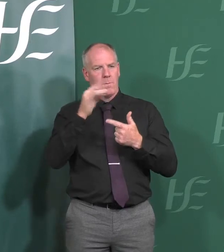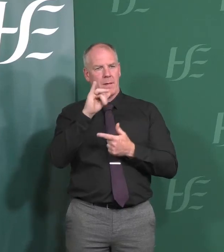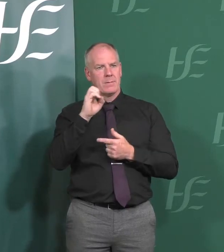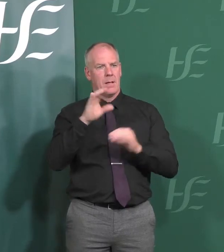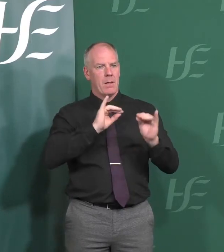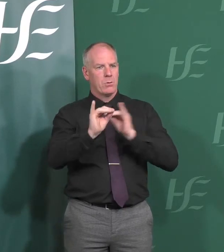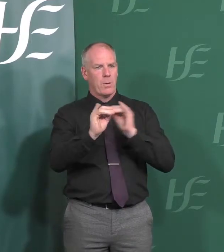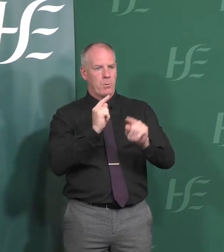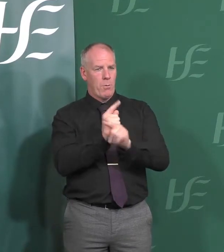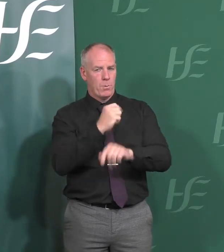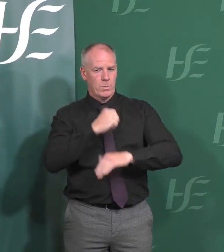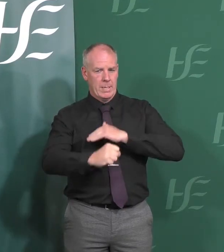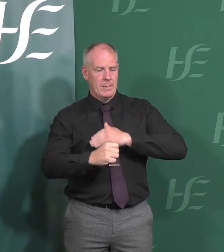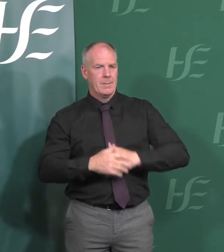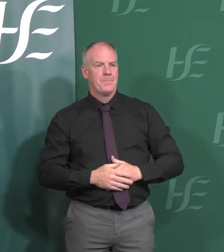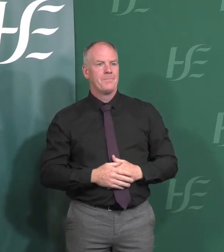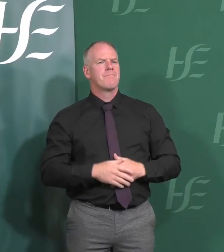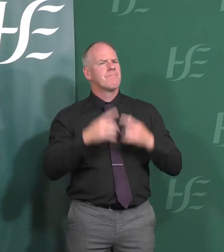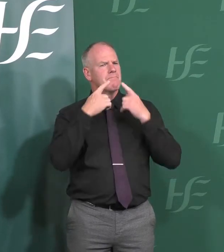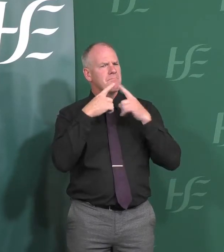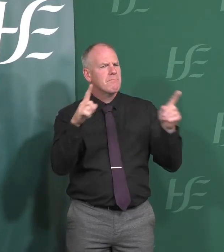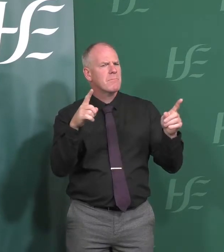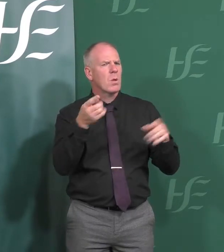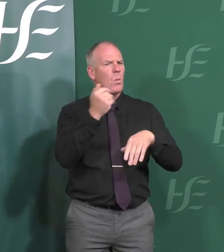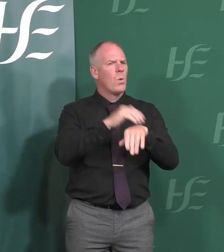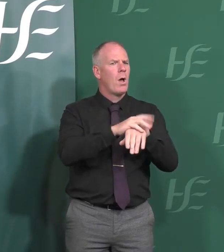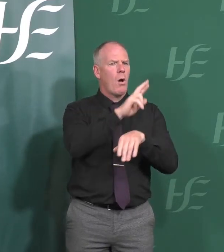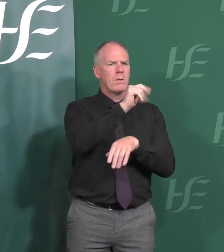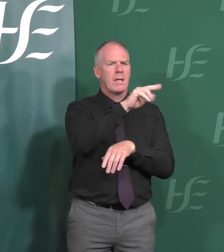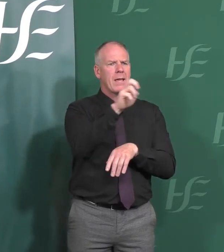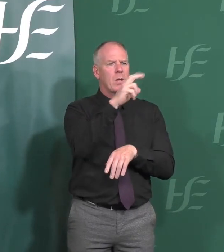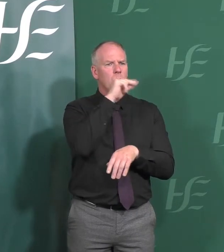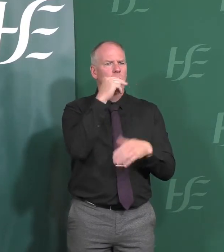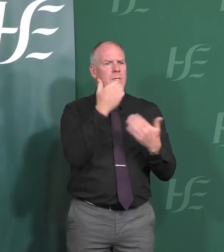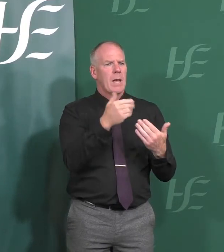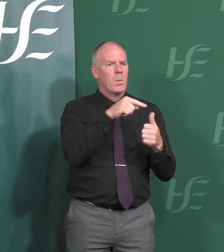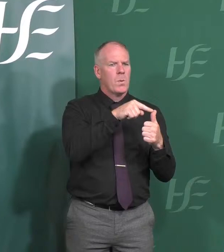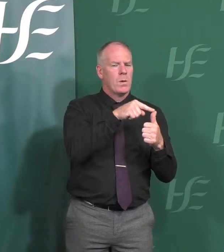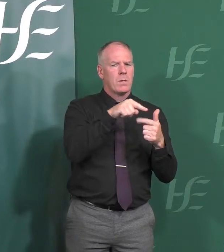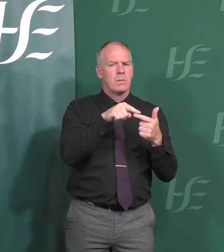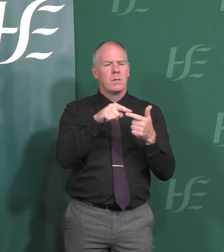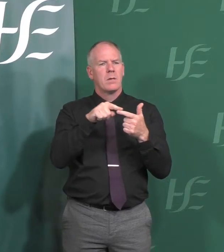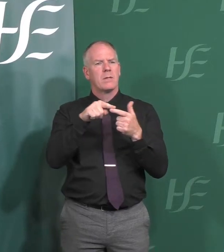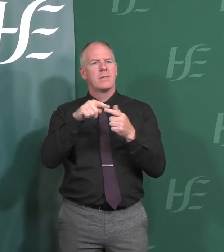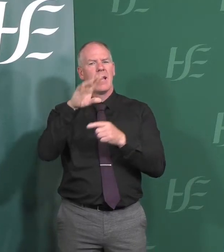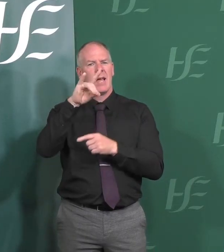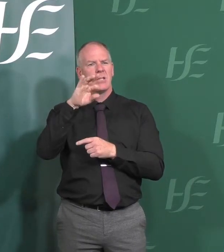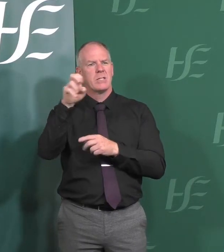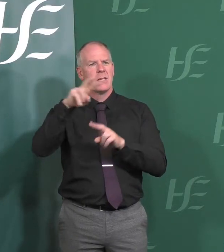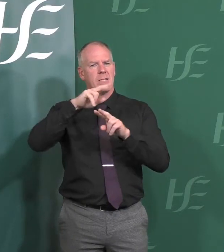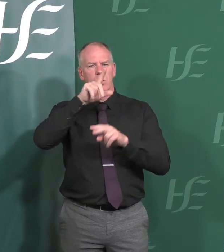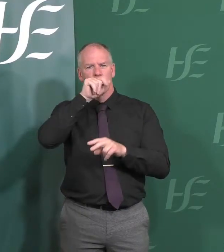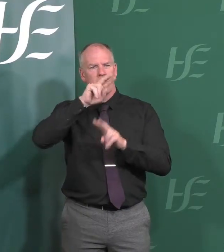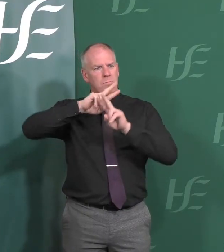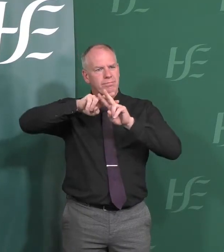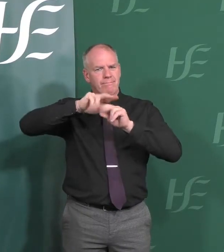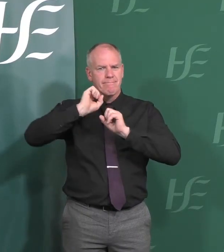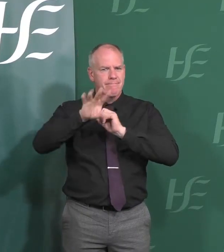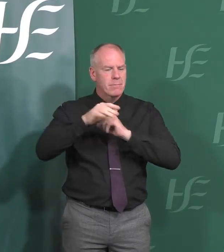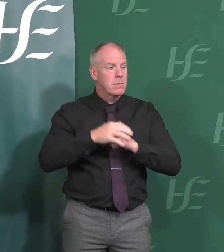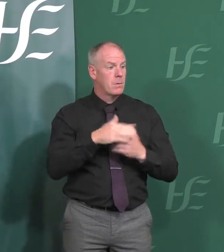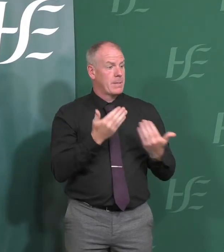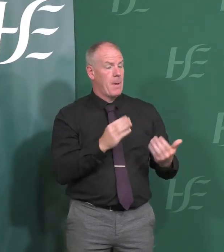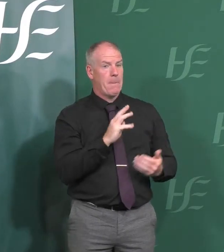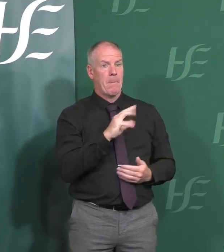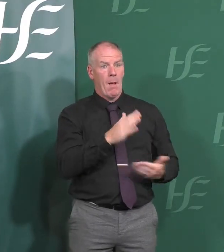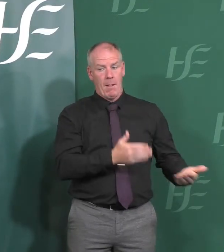Language interpreters. This press briefing is being broadcast on the RTE News channel and on the HSE Twitter feed. Could I ask